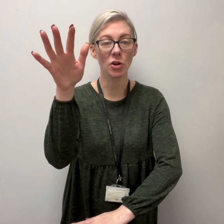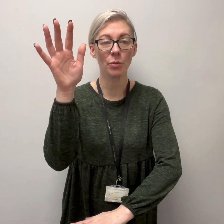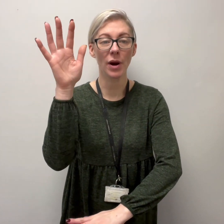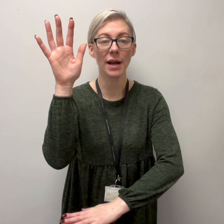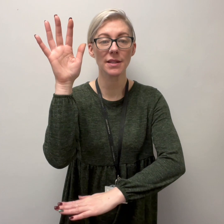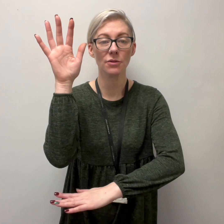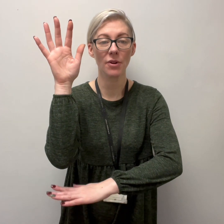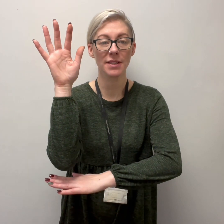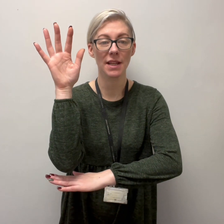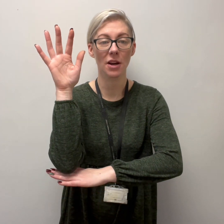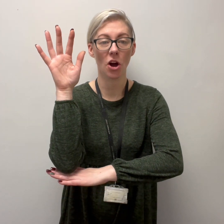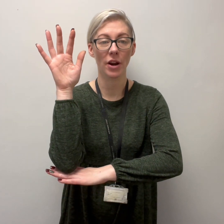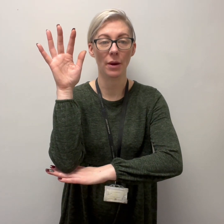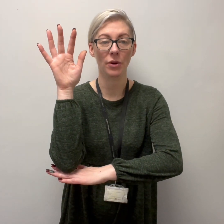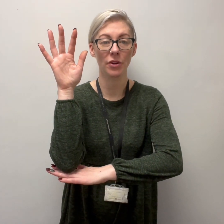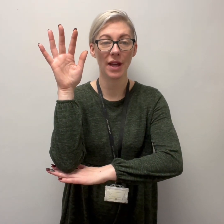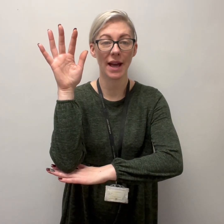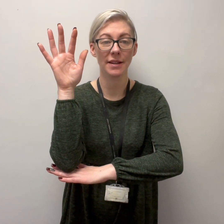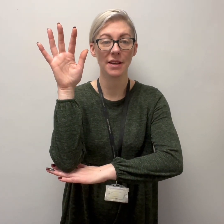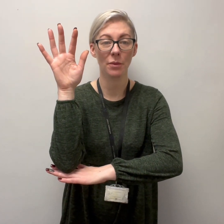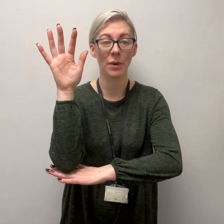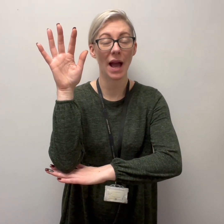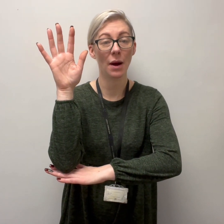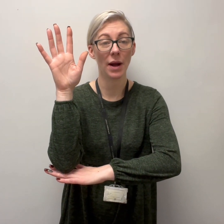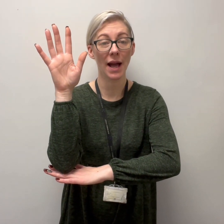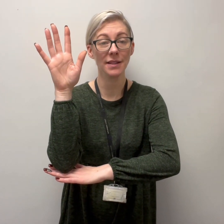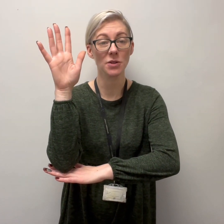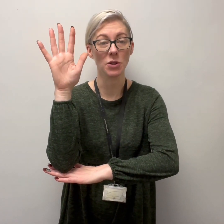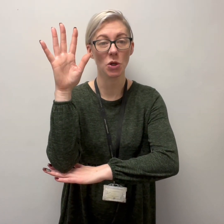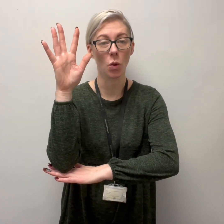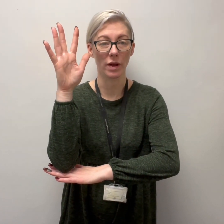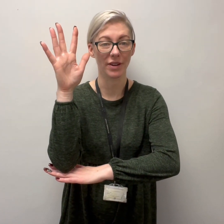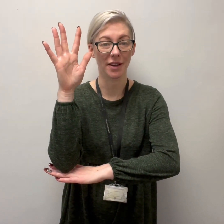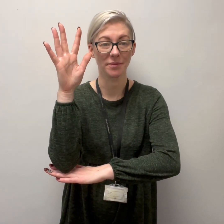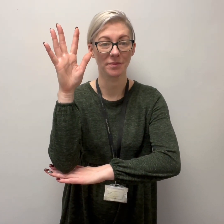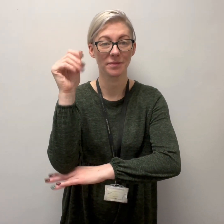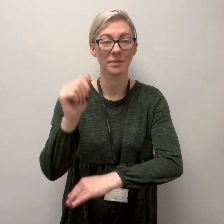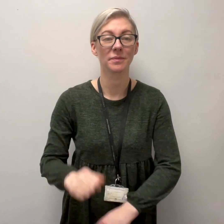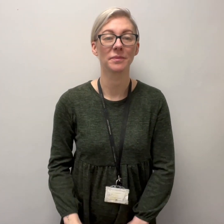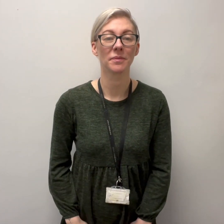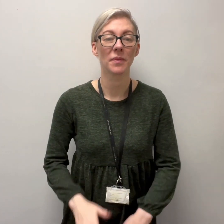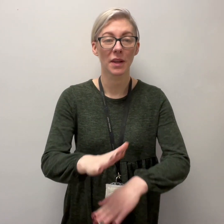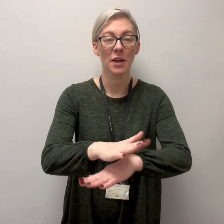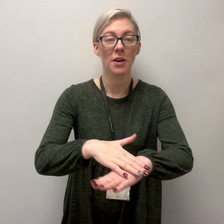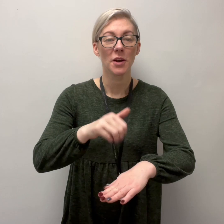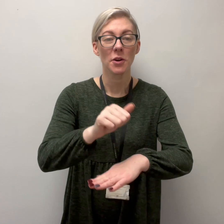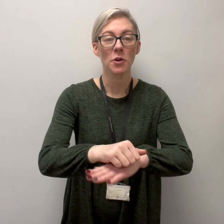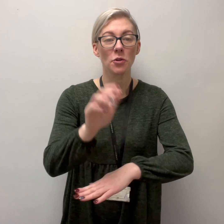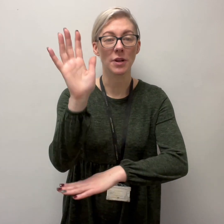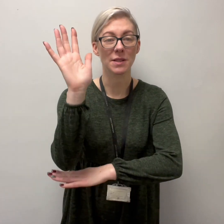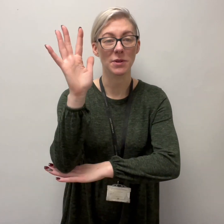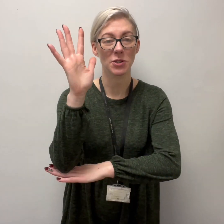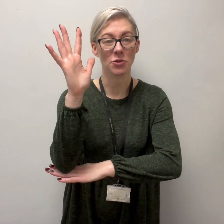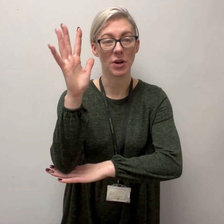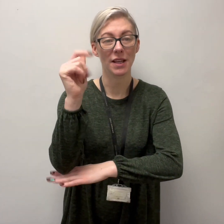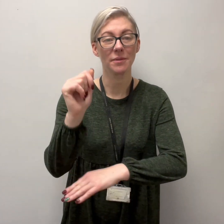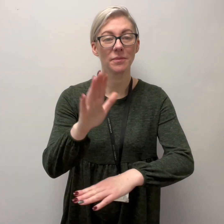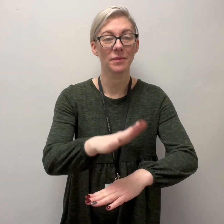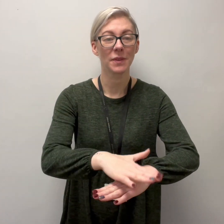upright blessings on our other hand and our hand is going to quiver Christmas tree